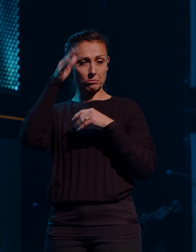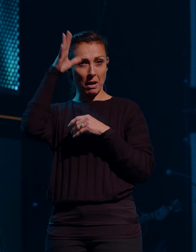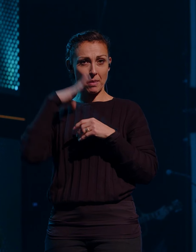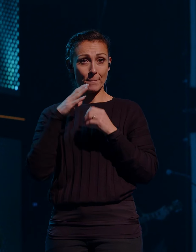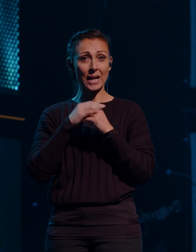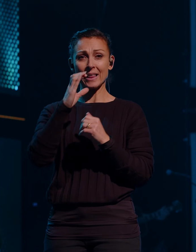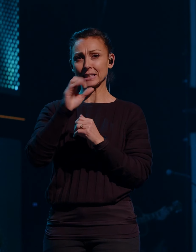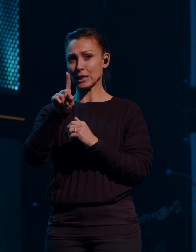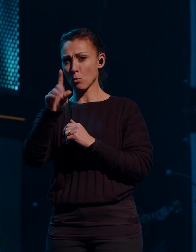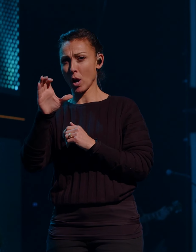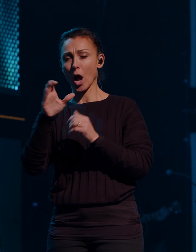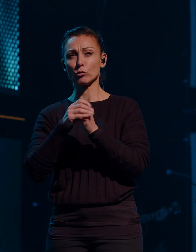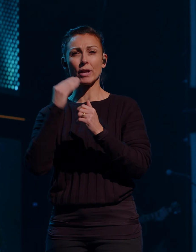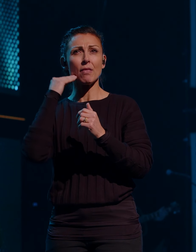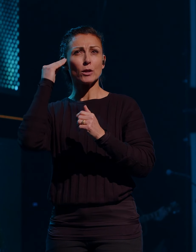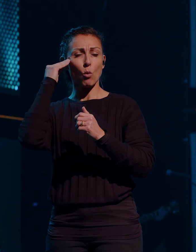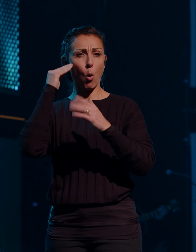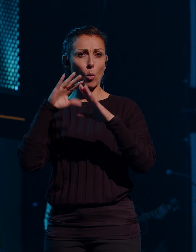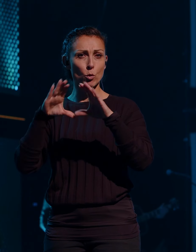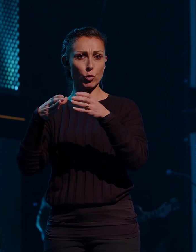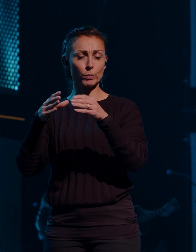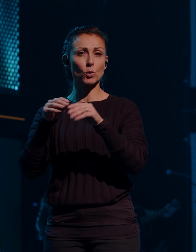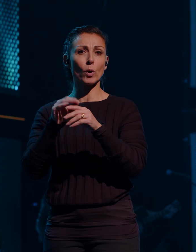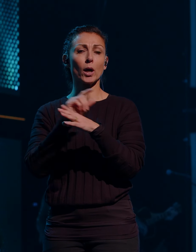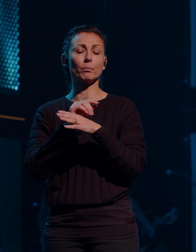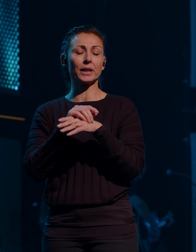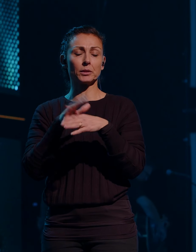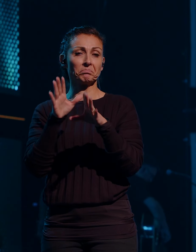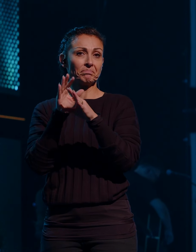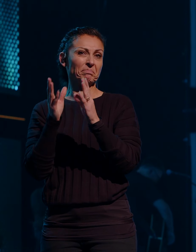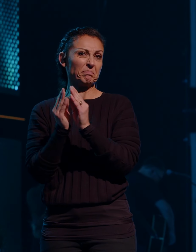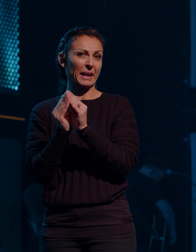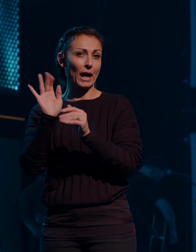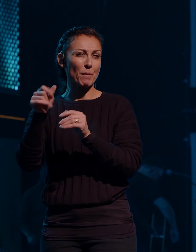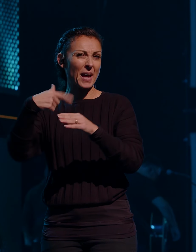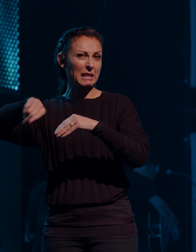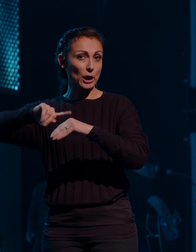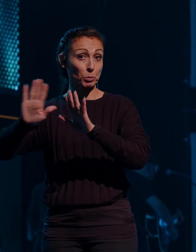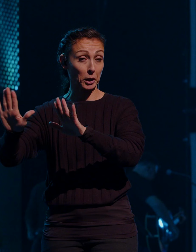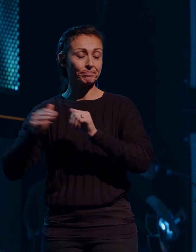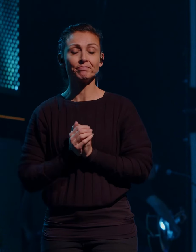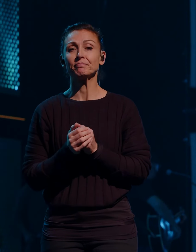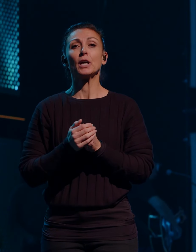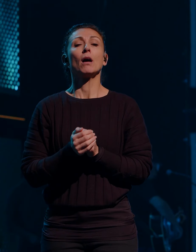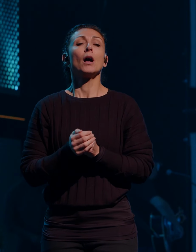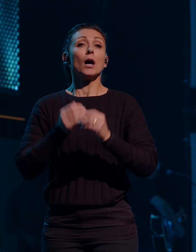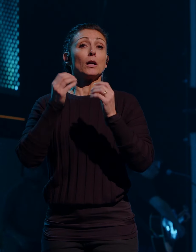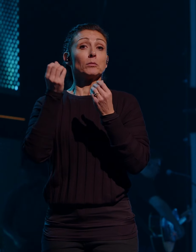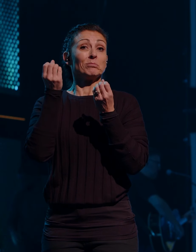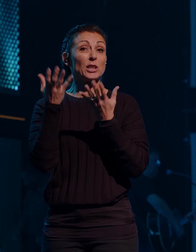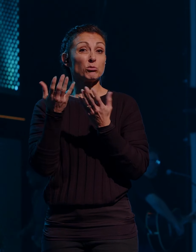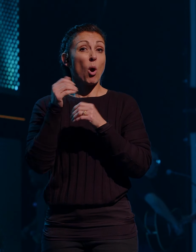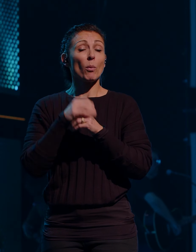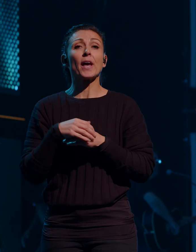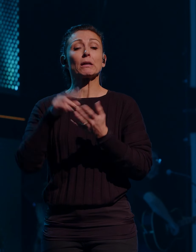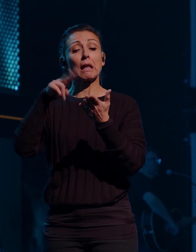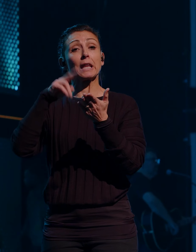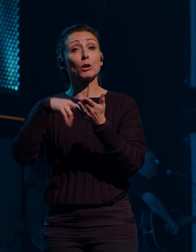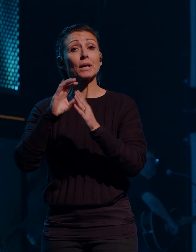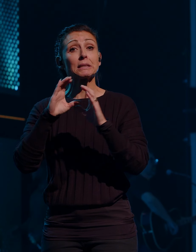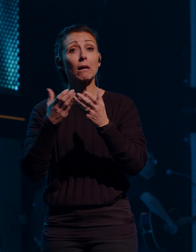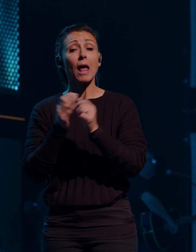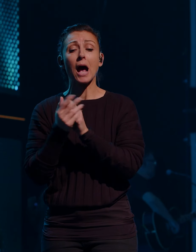starting that week. That's next week. All right. Well, there's a few more announcements in your bulletin I want to draw your attention to. There's a literacy class you can volunteer for, as